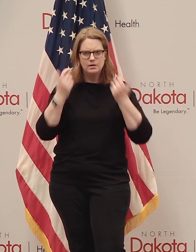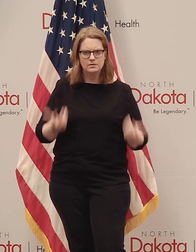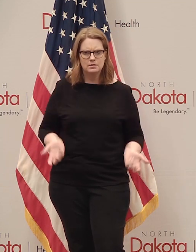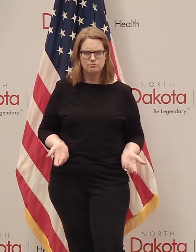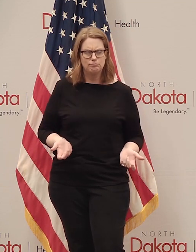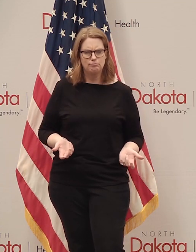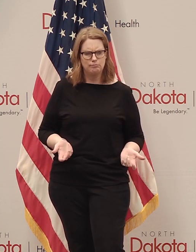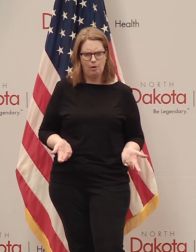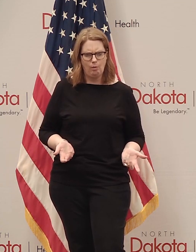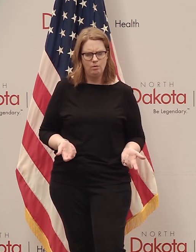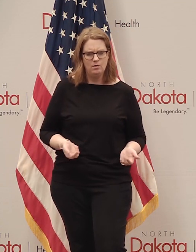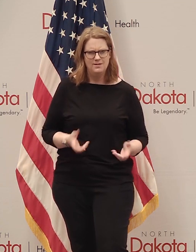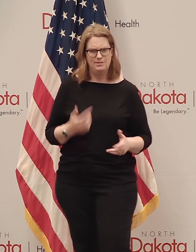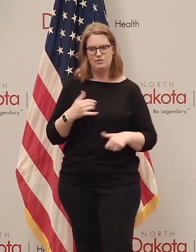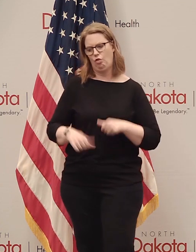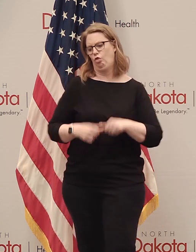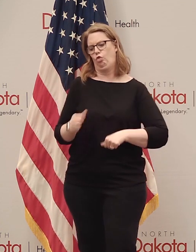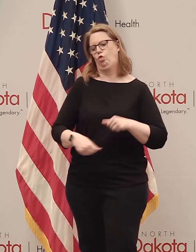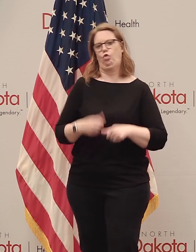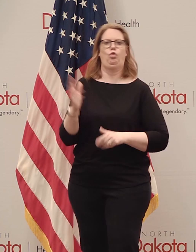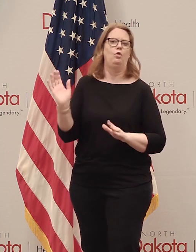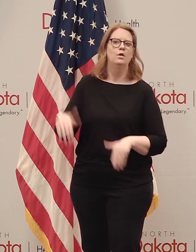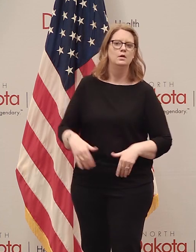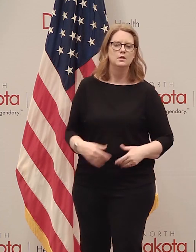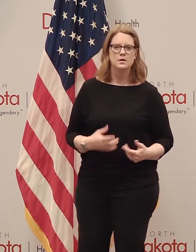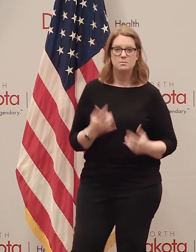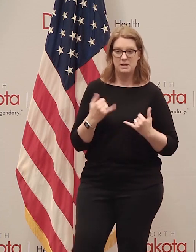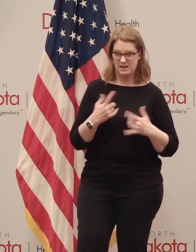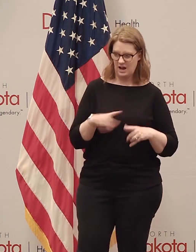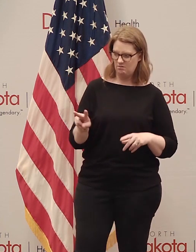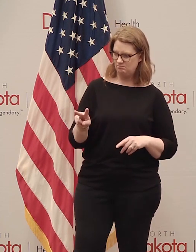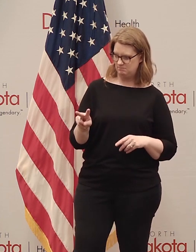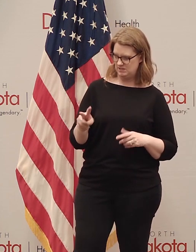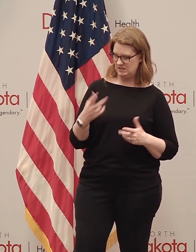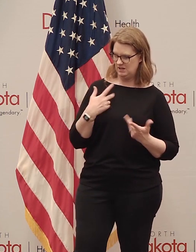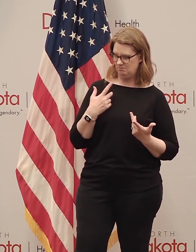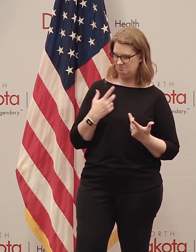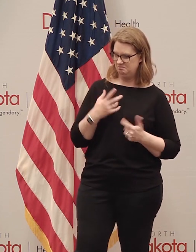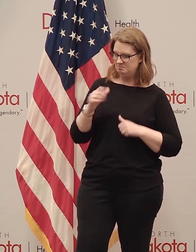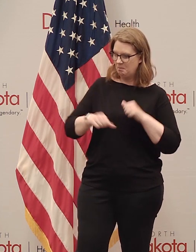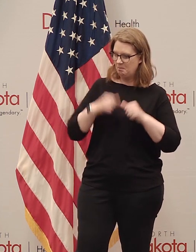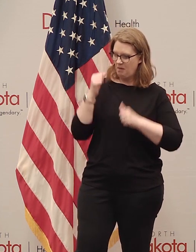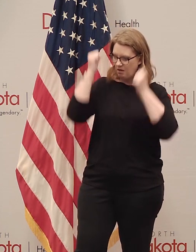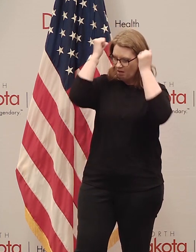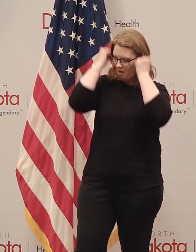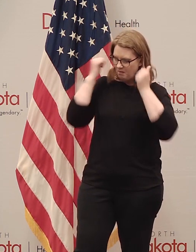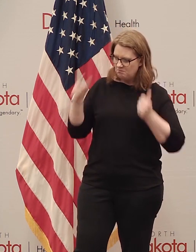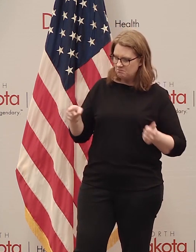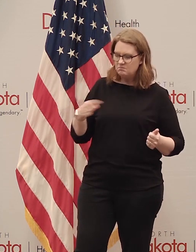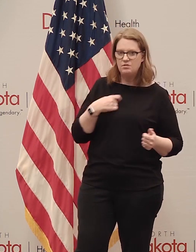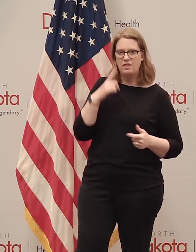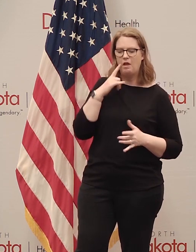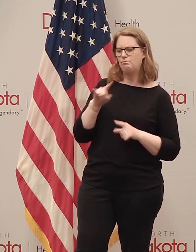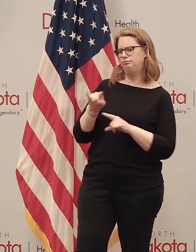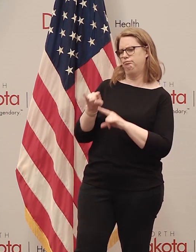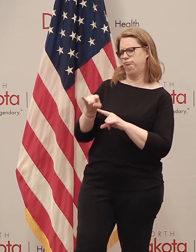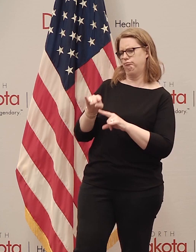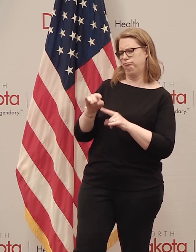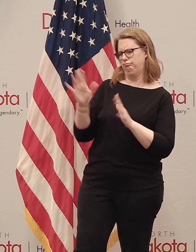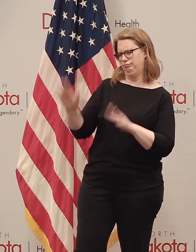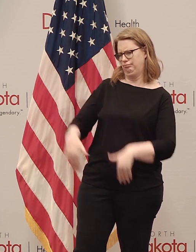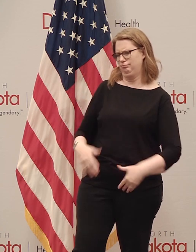a bike helmet, you don't think that they're goofy or nerdy. You just think that the parents and the kids are being smart, because we know we can